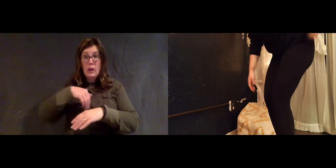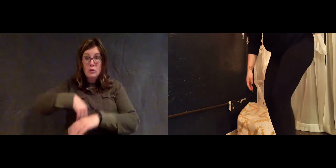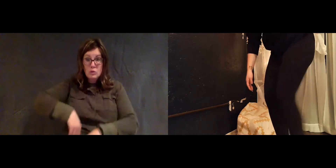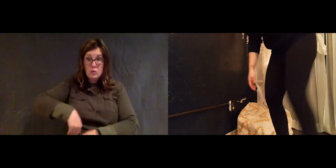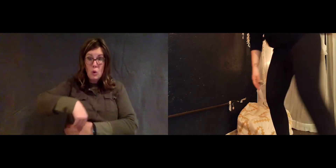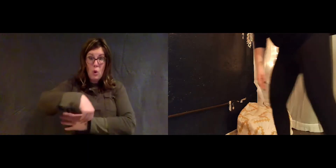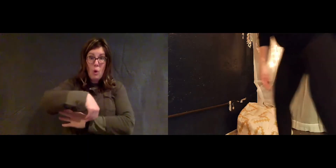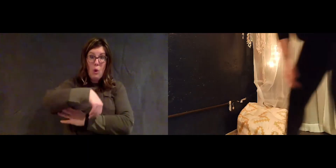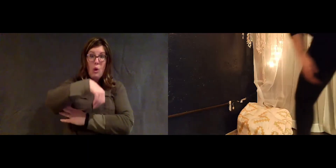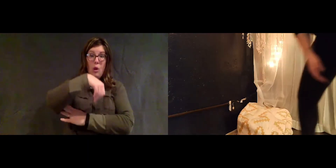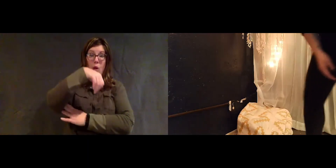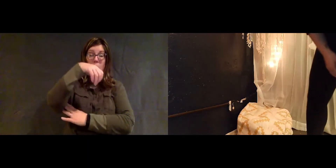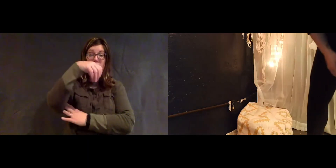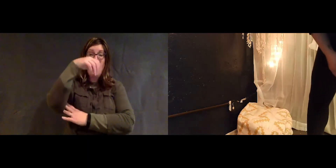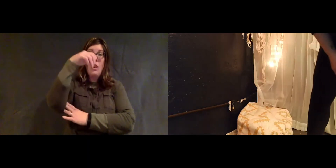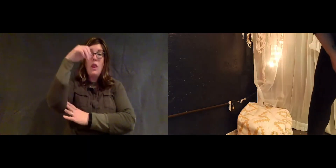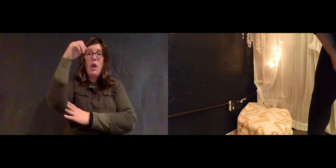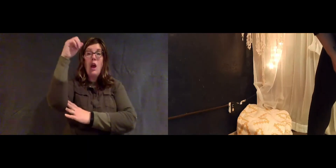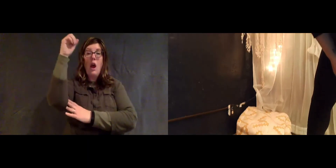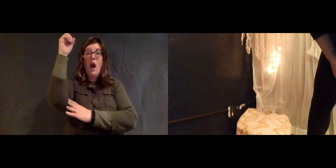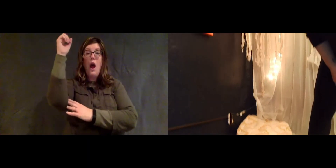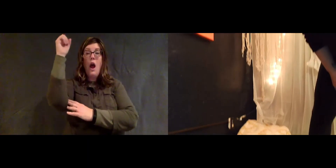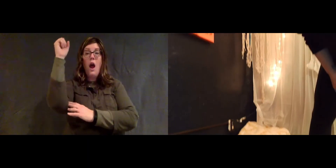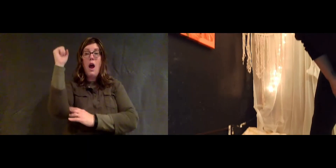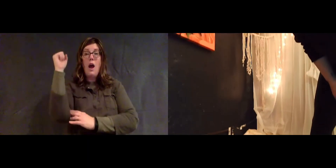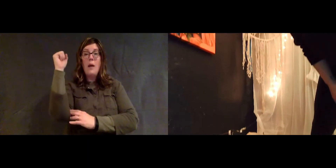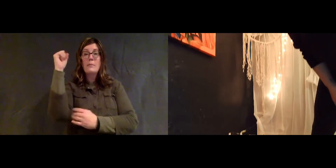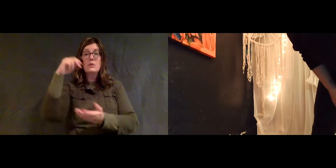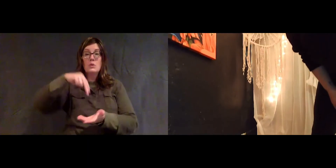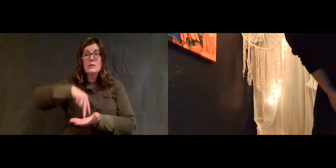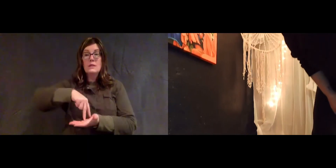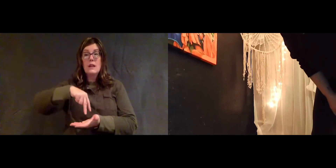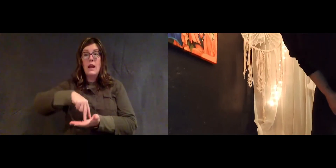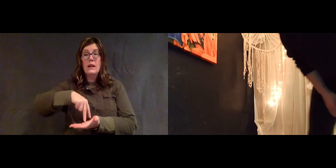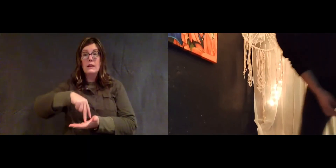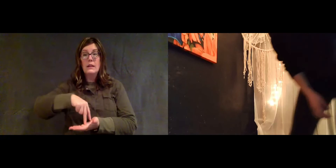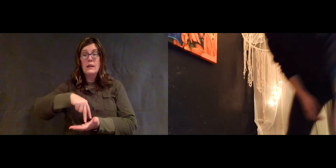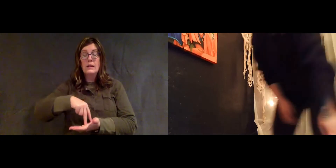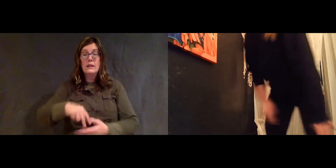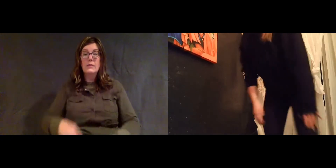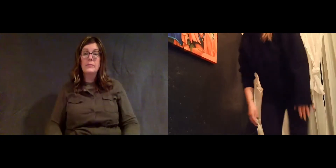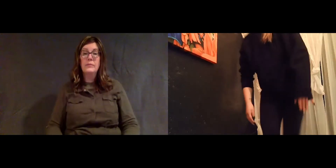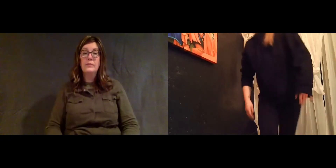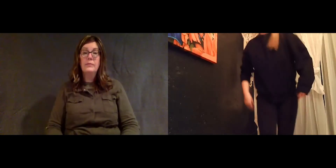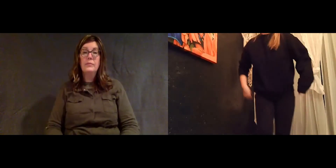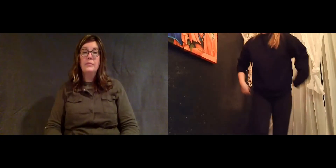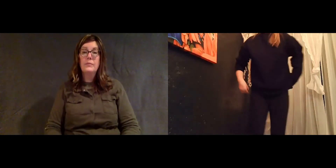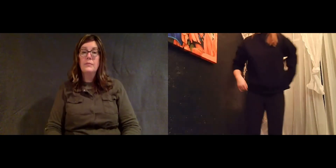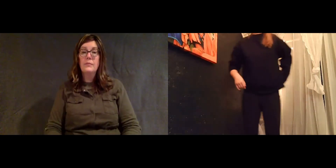your spine so that you come up to a standing position.